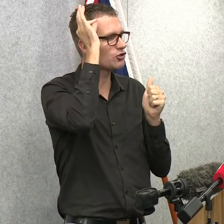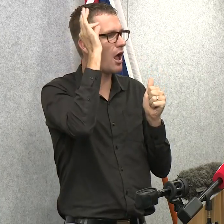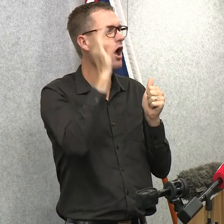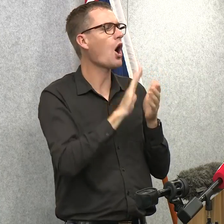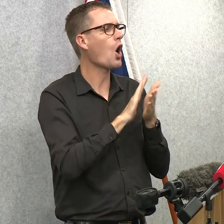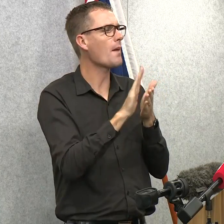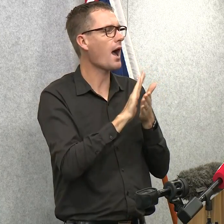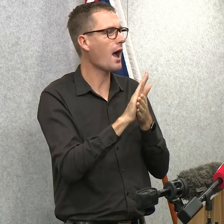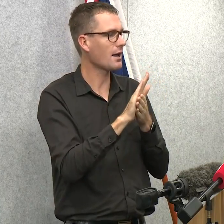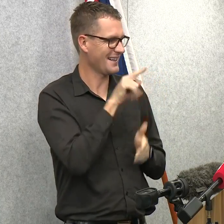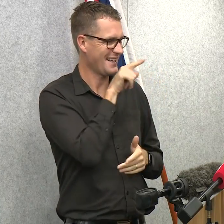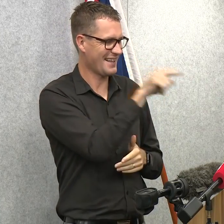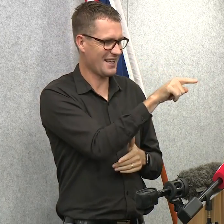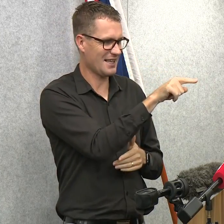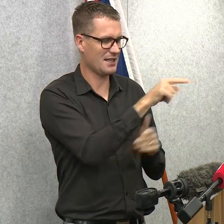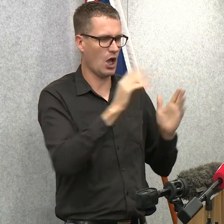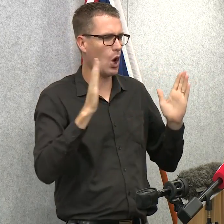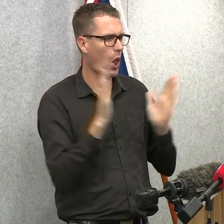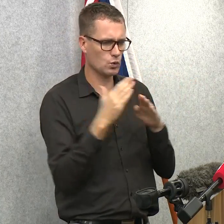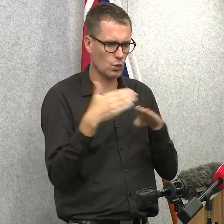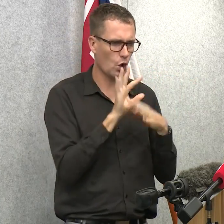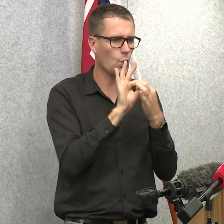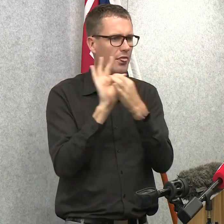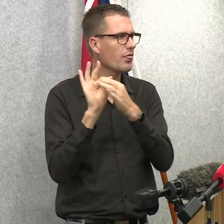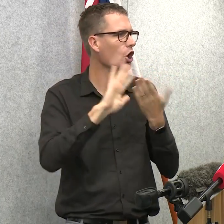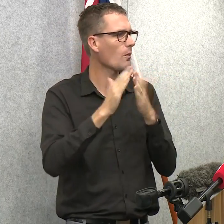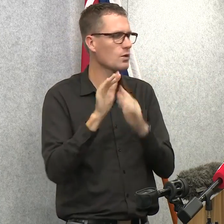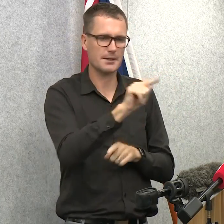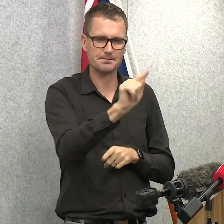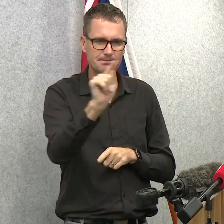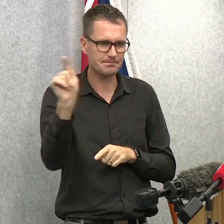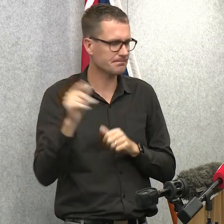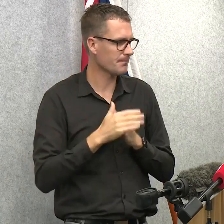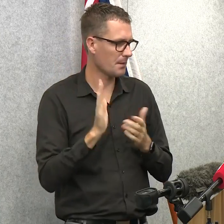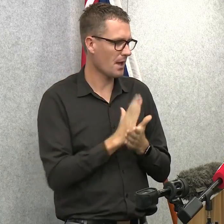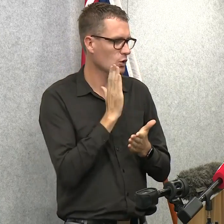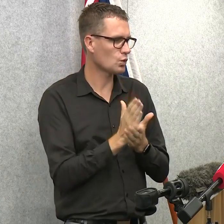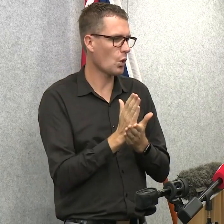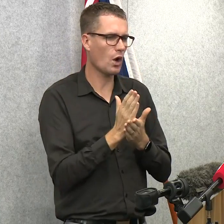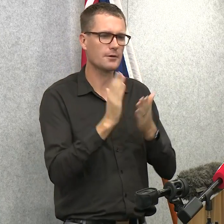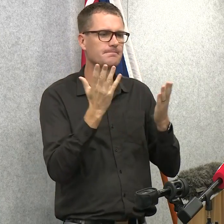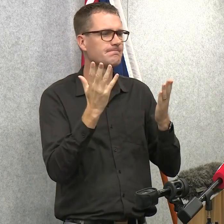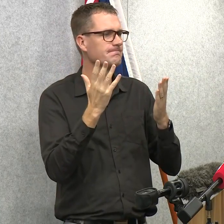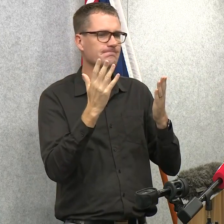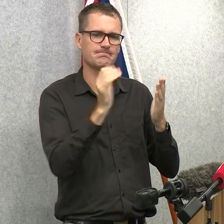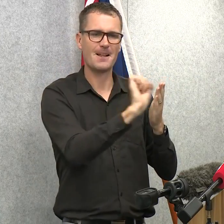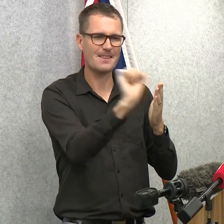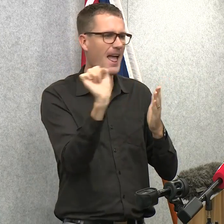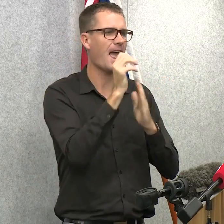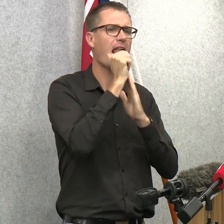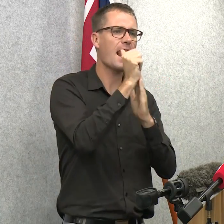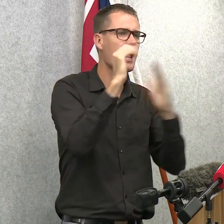working very closely with communities to ensure that they, at the highest levels, are getting all